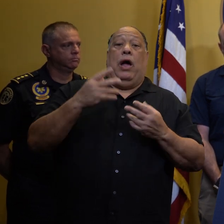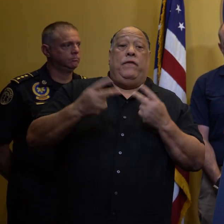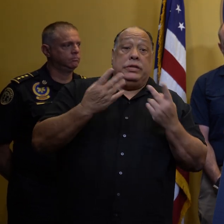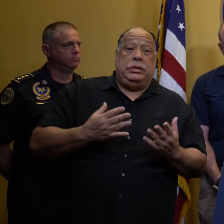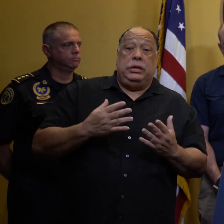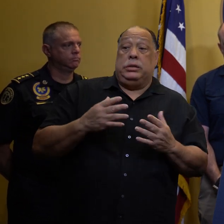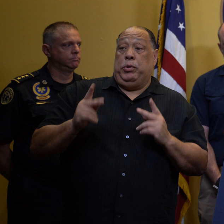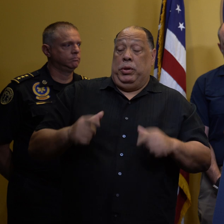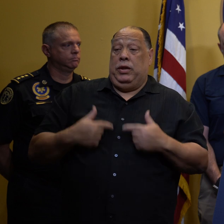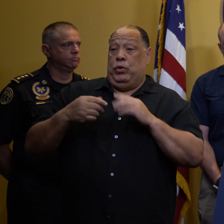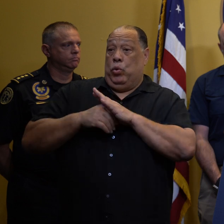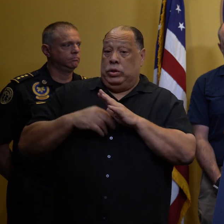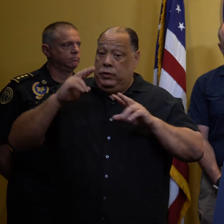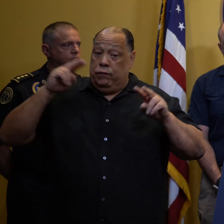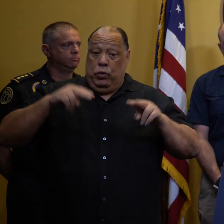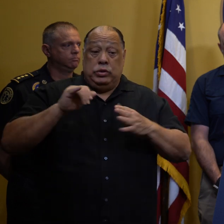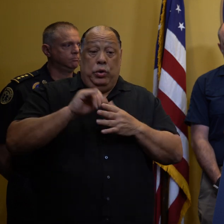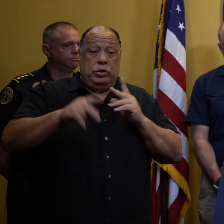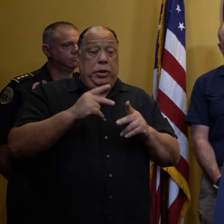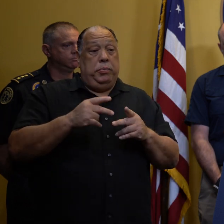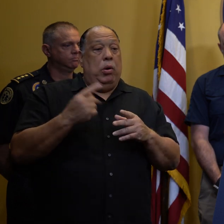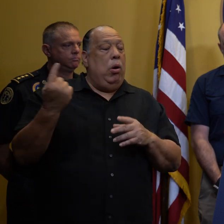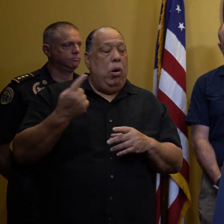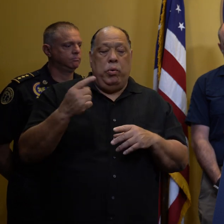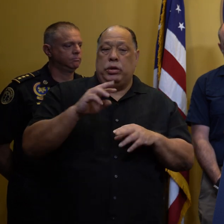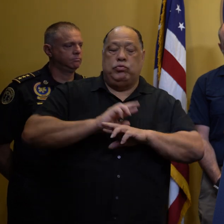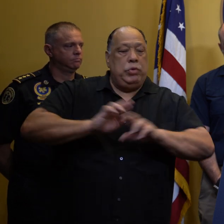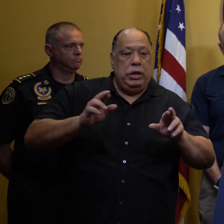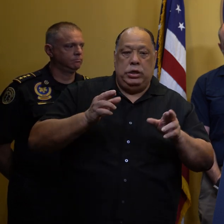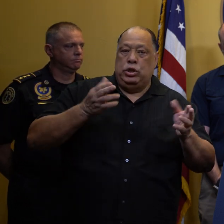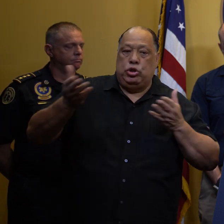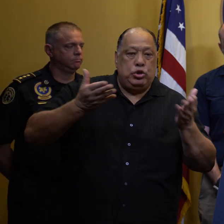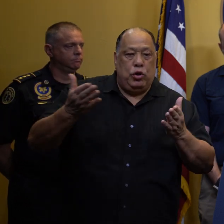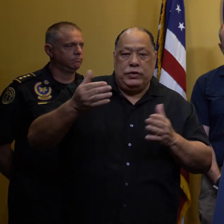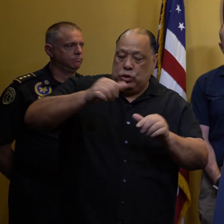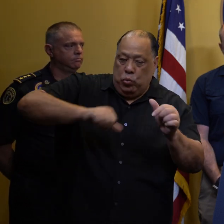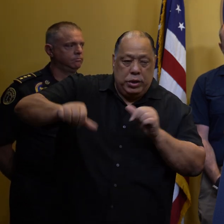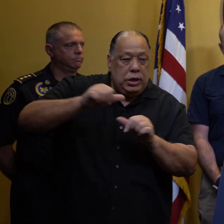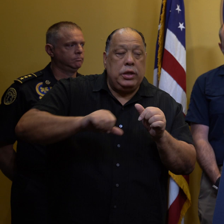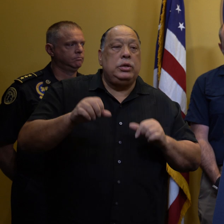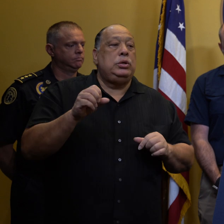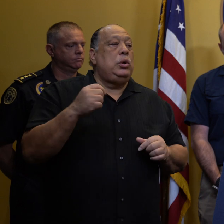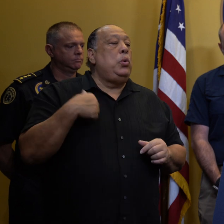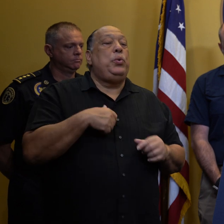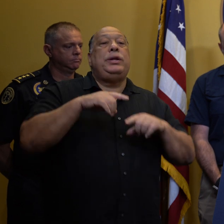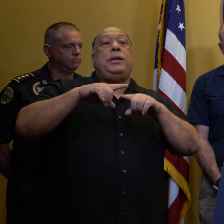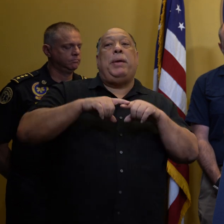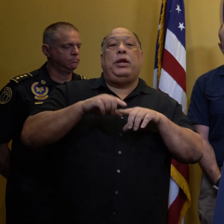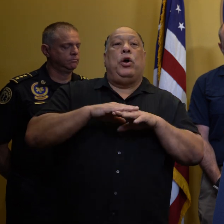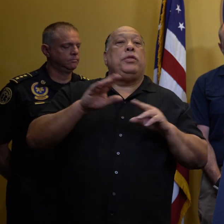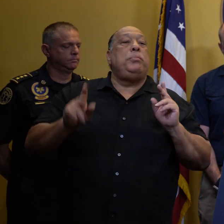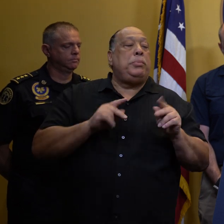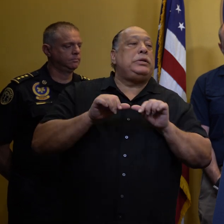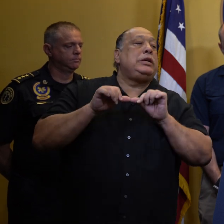visitors focus on those folks who are always boots on the ground in service to one another. And so we're depending on our